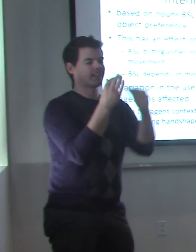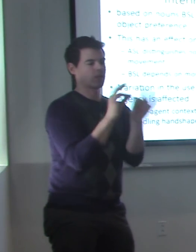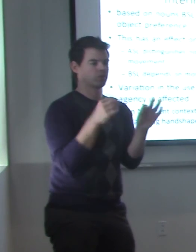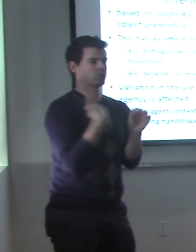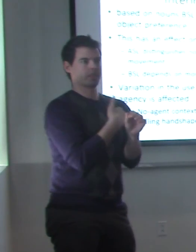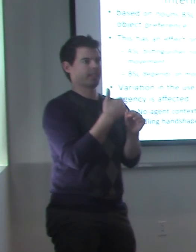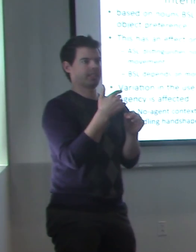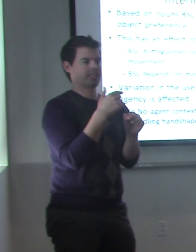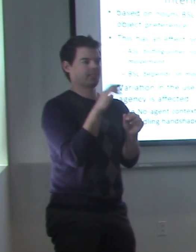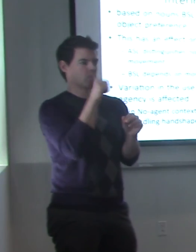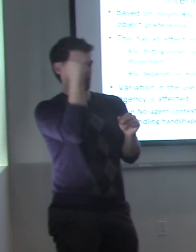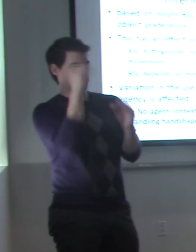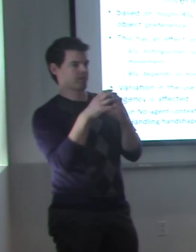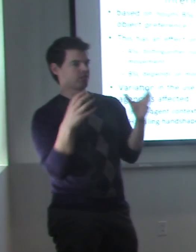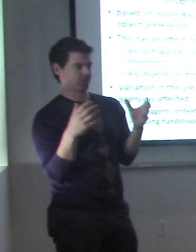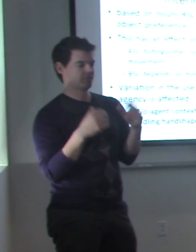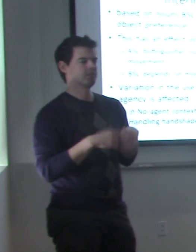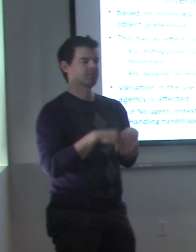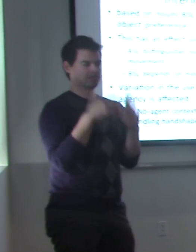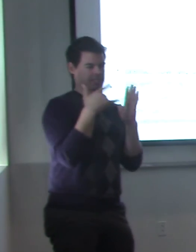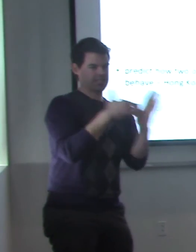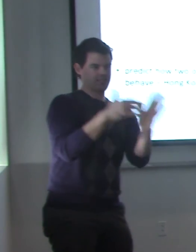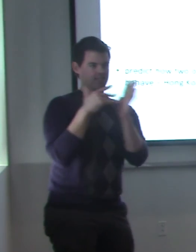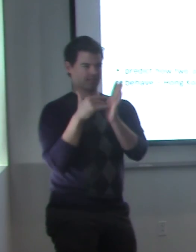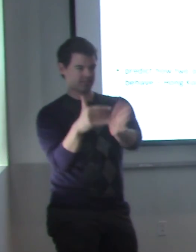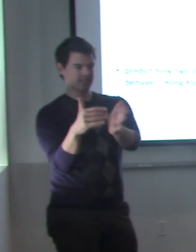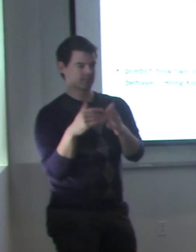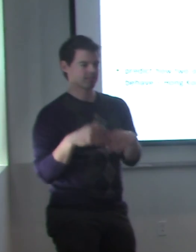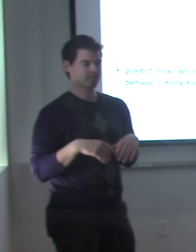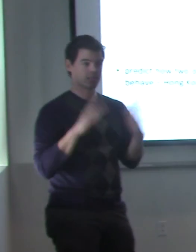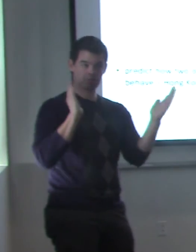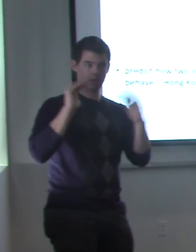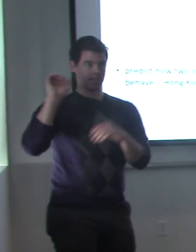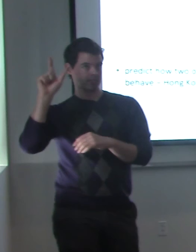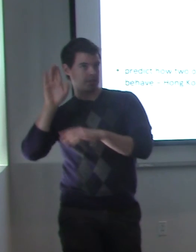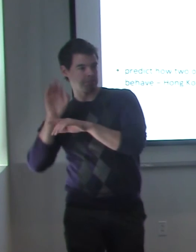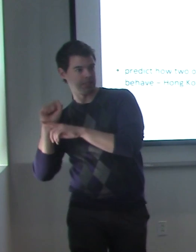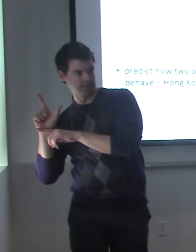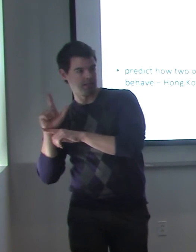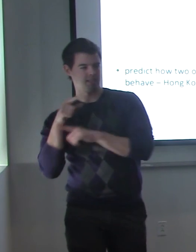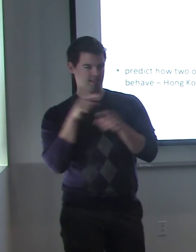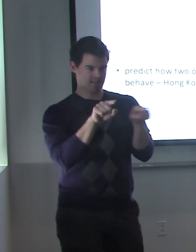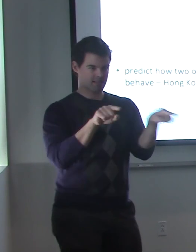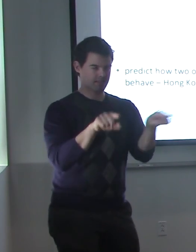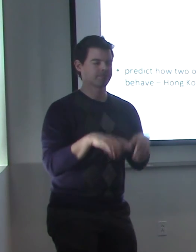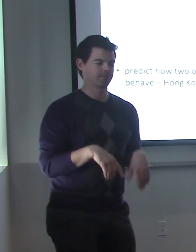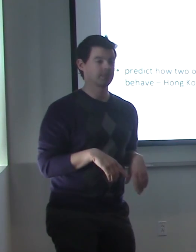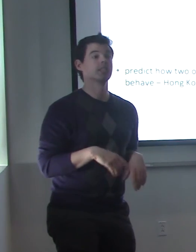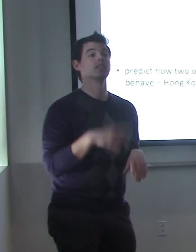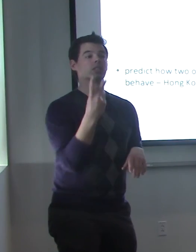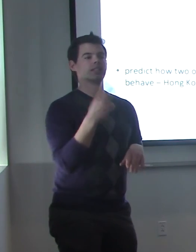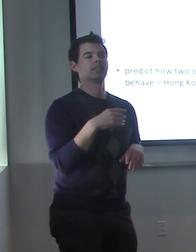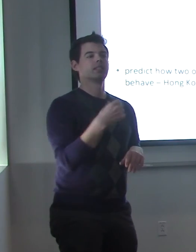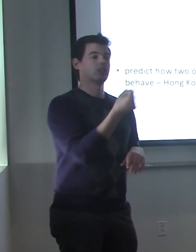and see if they behave like ASL and BSL. So Hong Kong Sign Language and Italian Sign